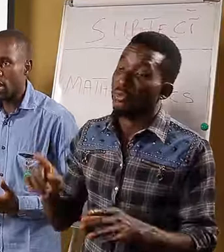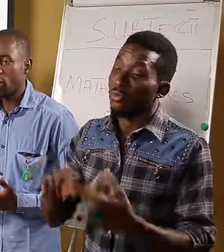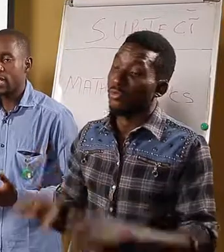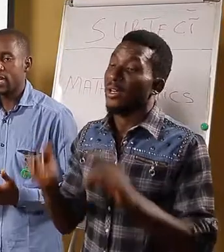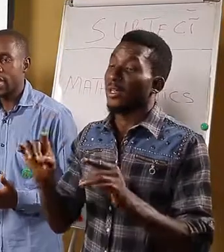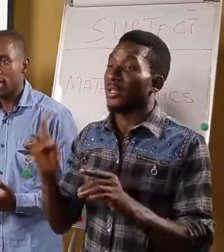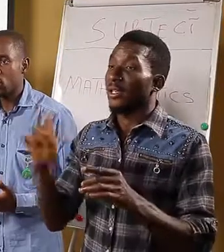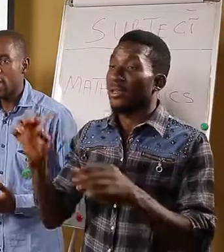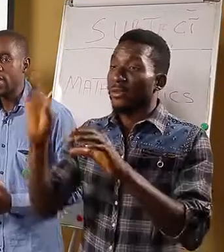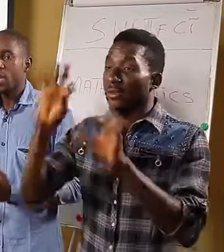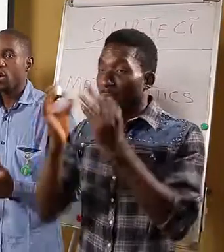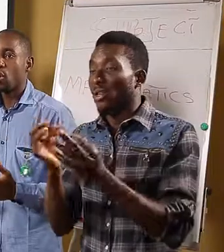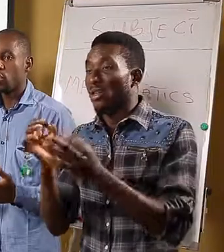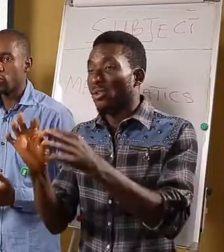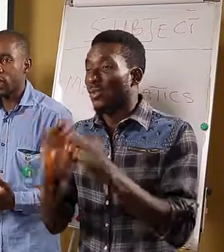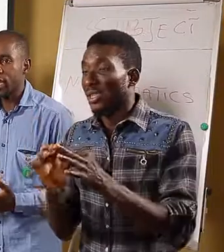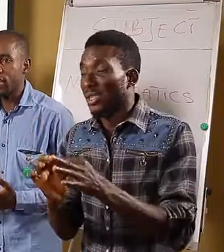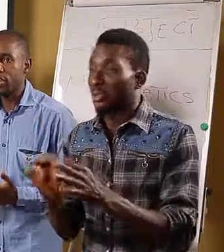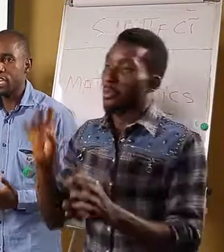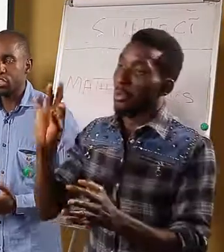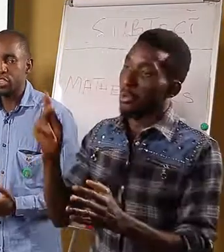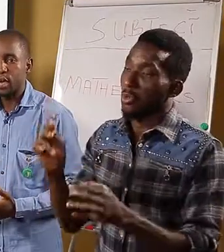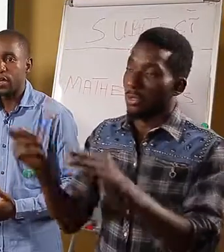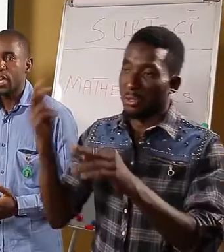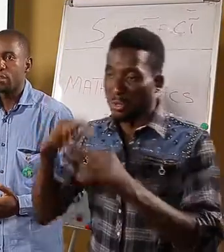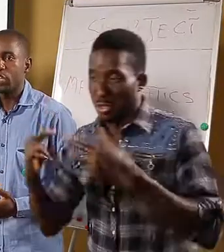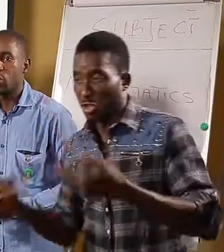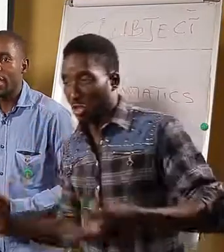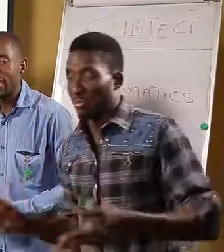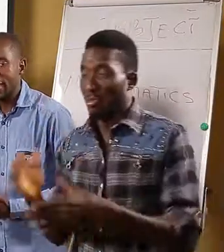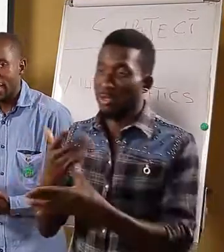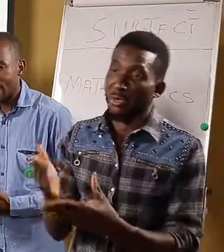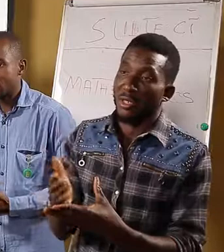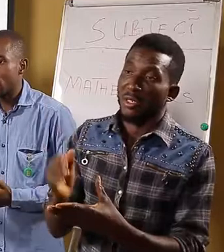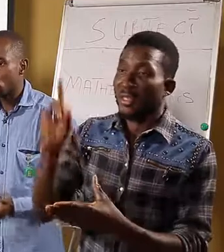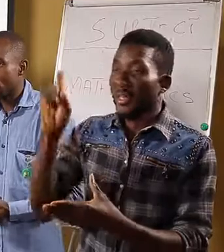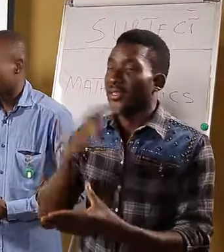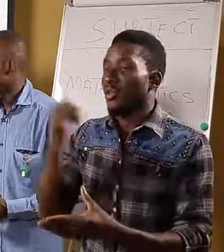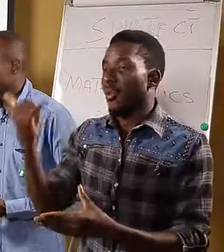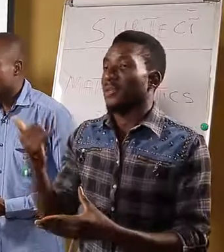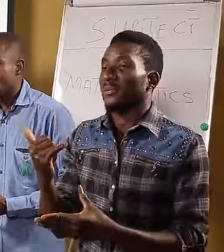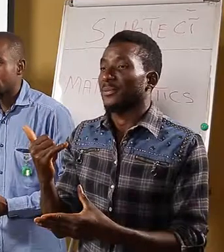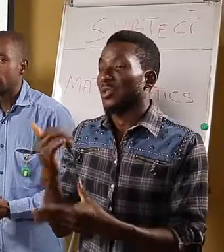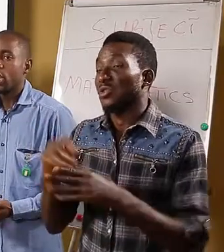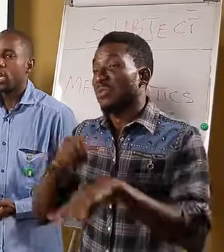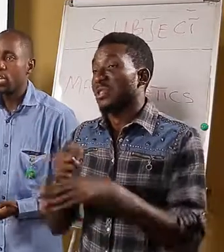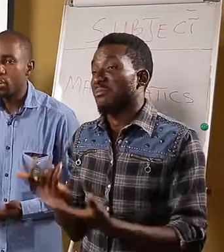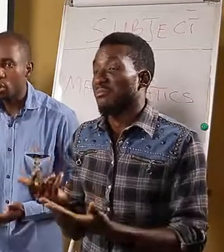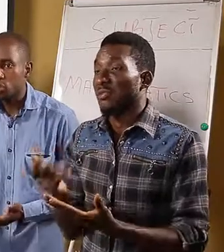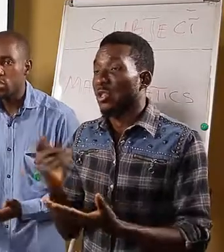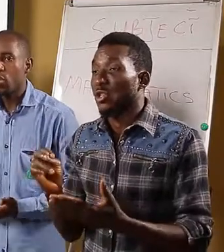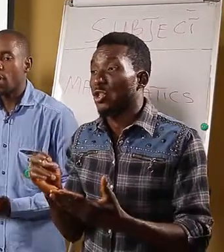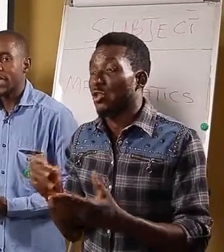the formula connecting x and y or to find the relationship between x and y. Sometimes